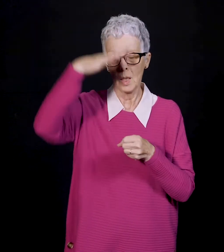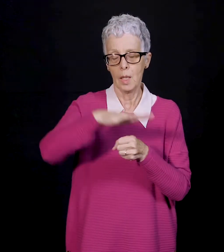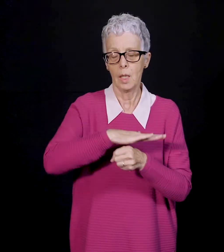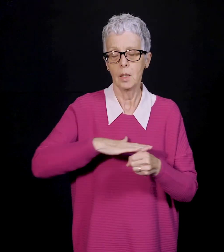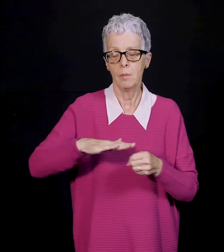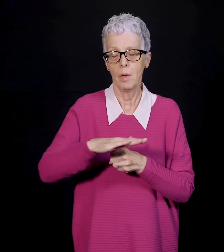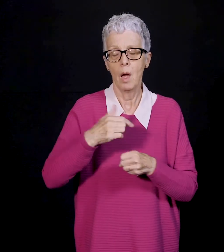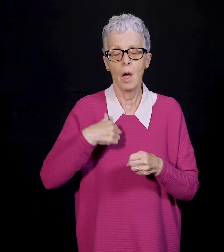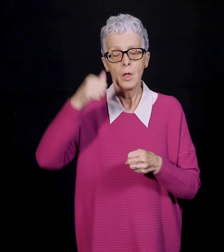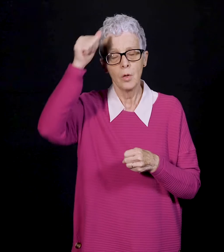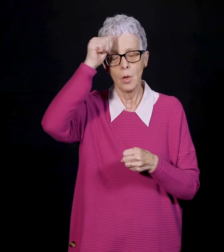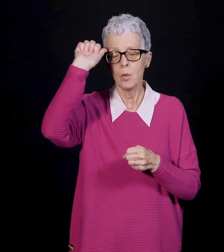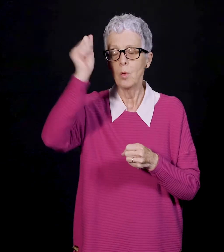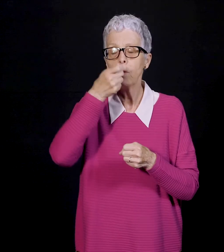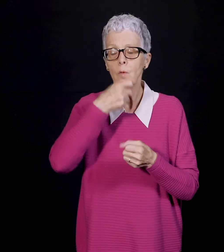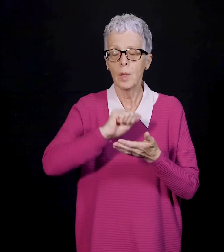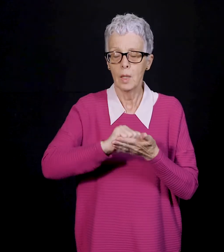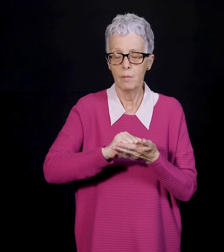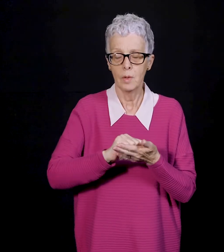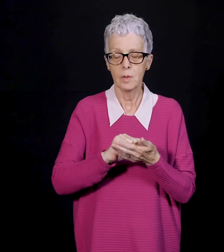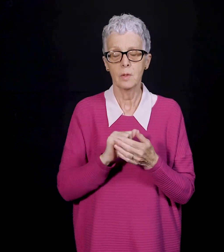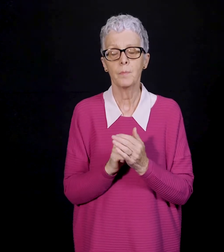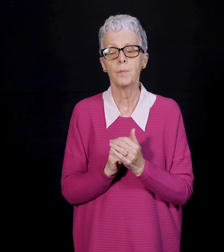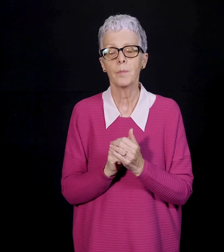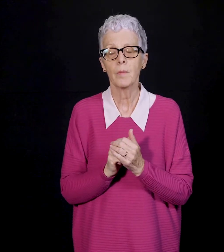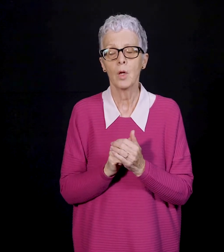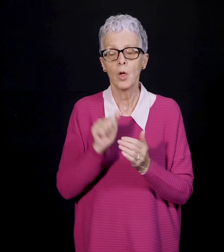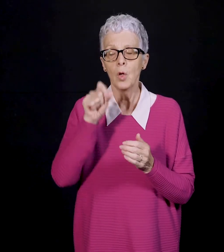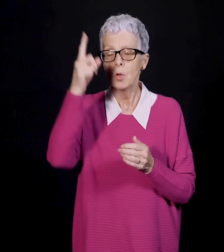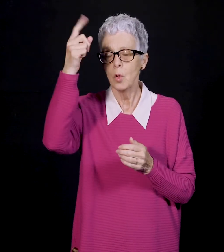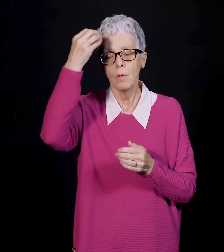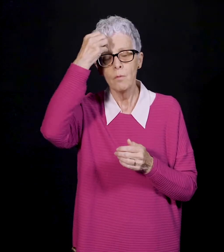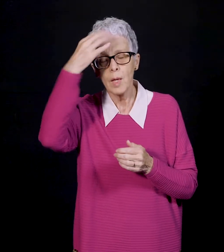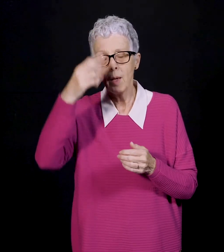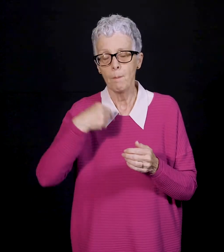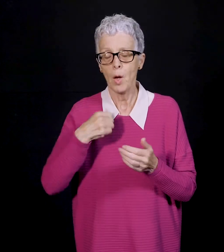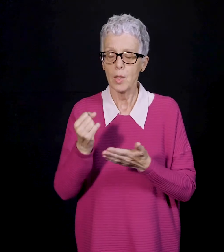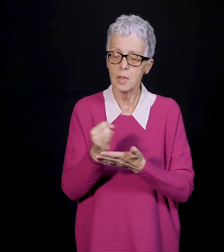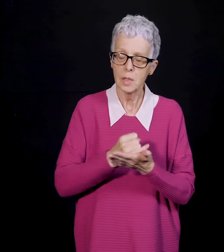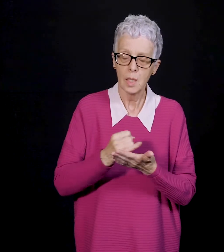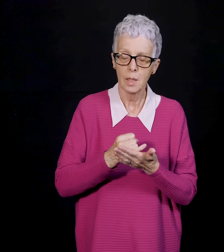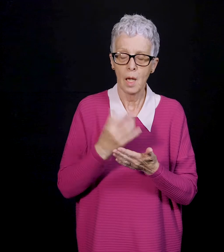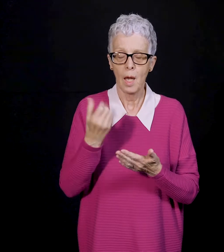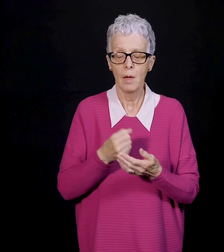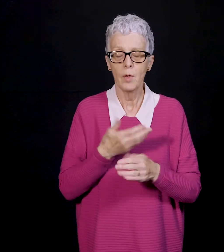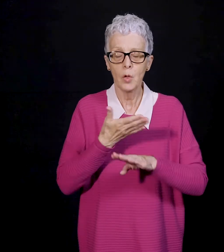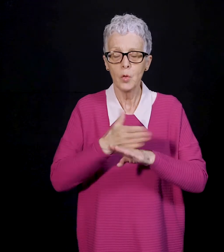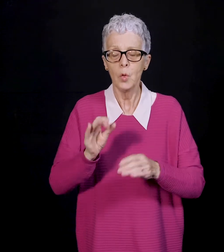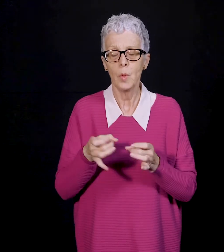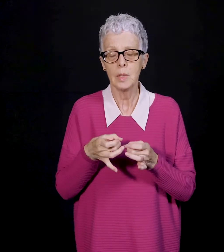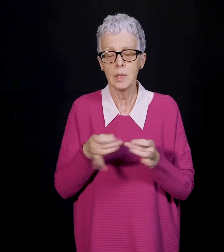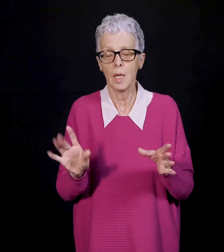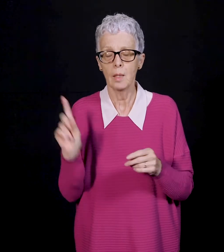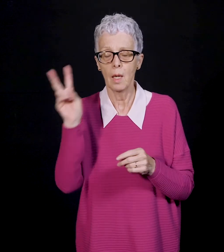that I might know your forgiveness, that you might forget all of my sin, and let me have a fresh start again